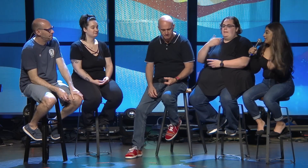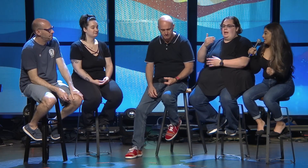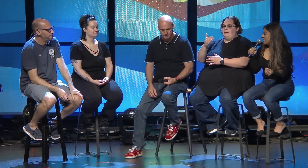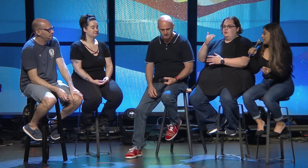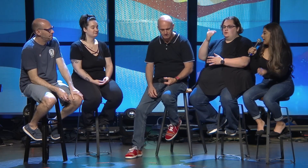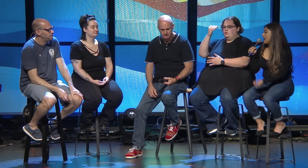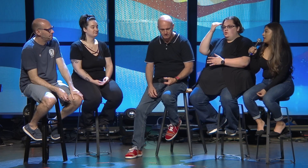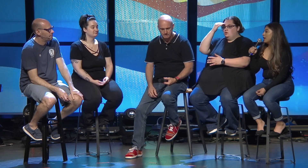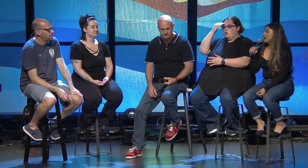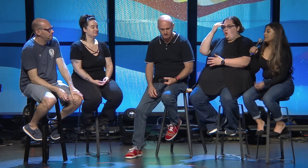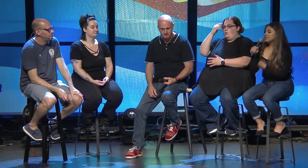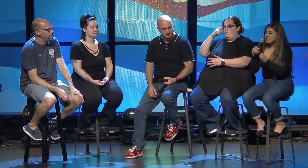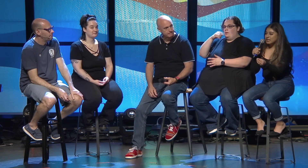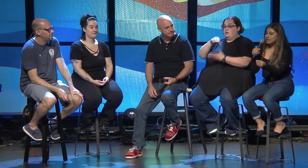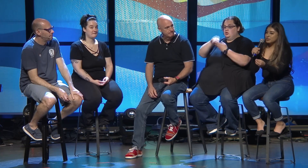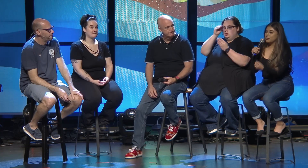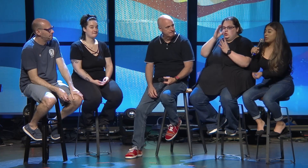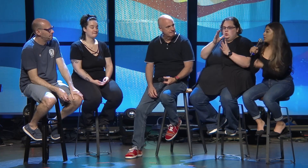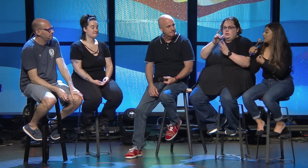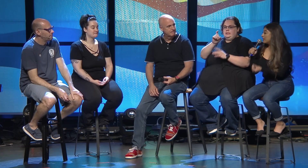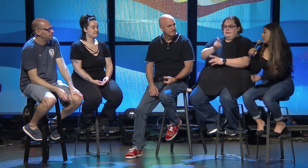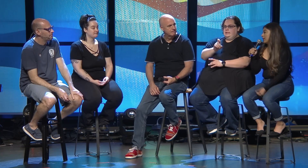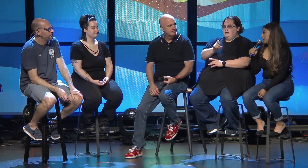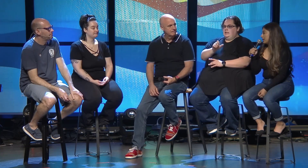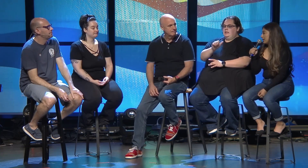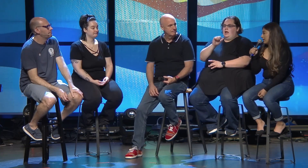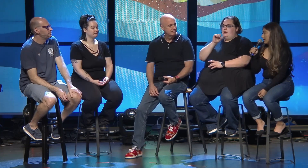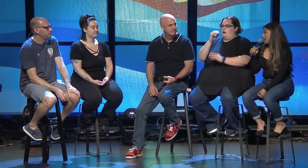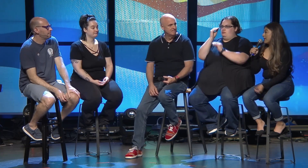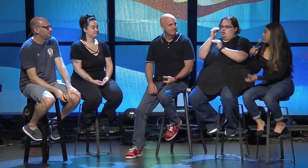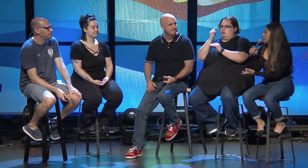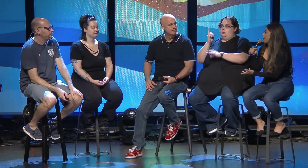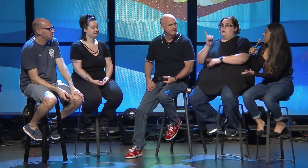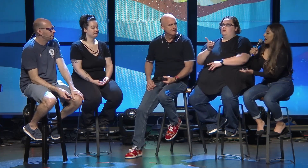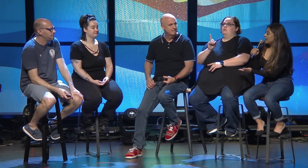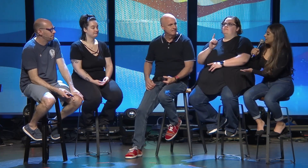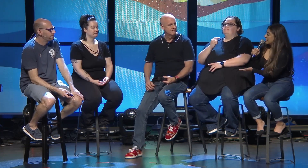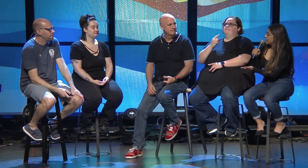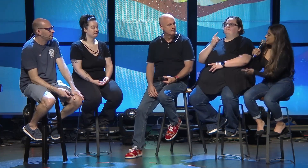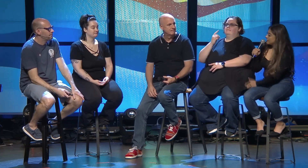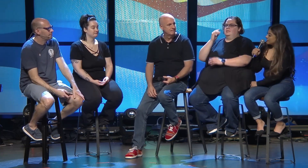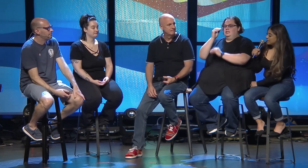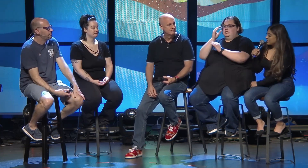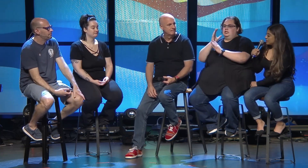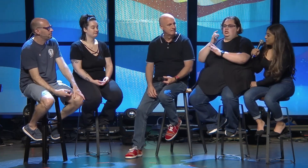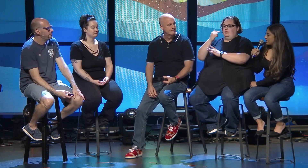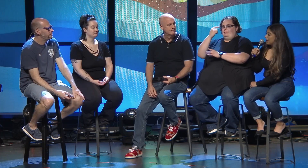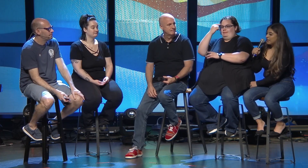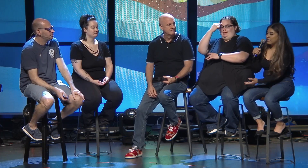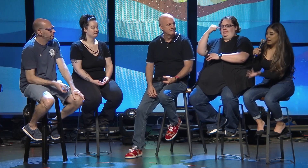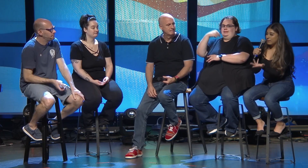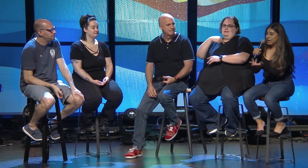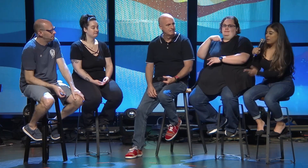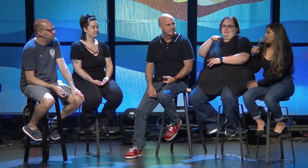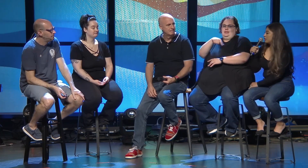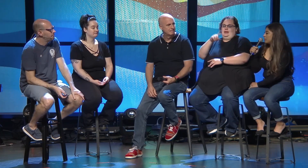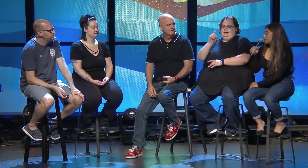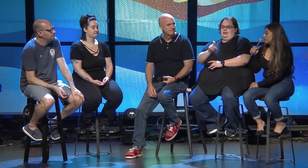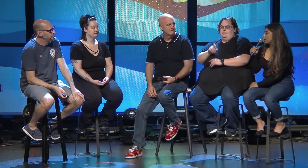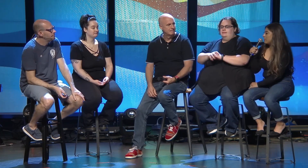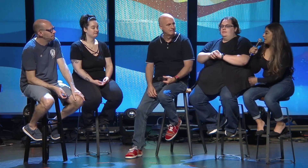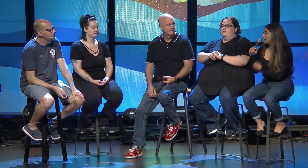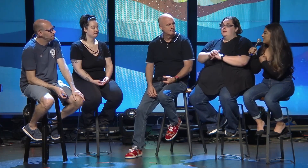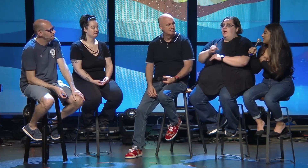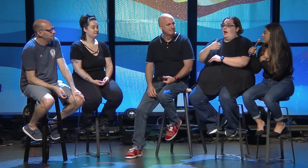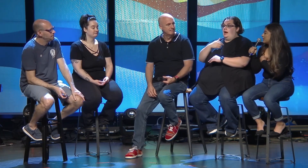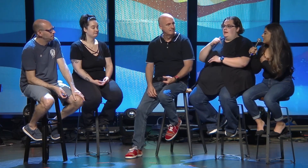they need and not teach what you think they need. In that moment, I didn't need Jeff to teach me about